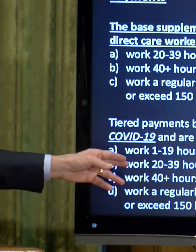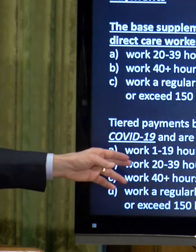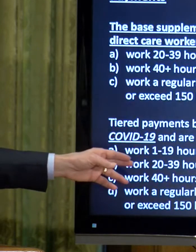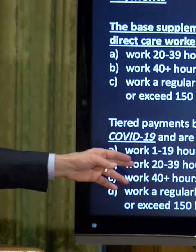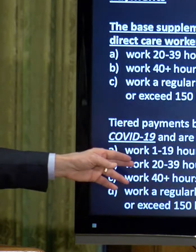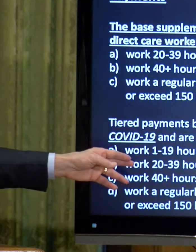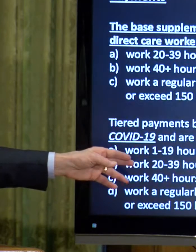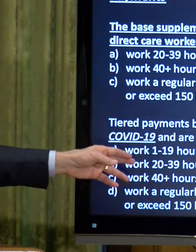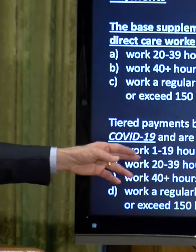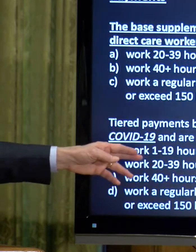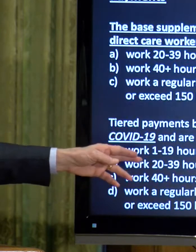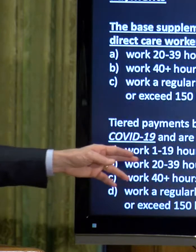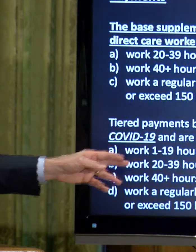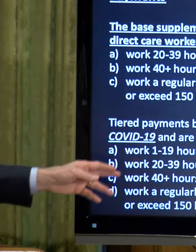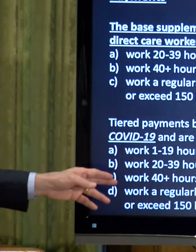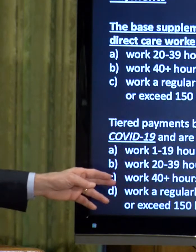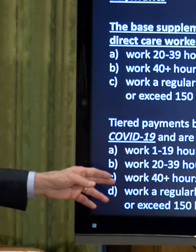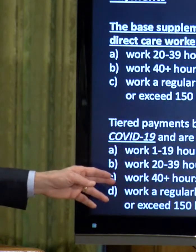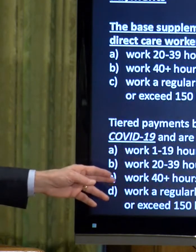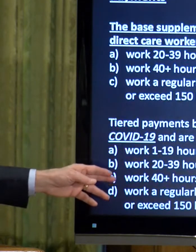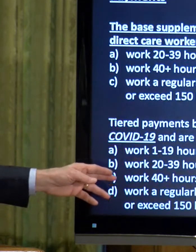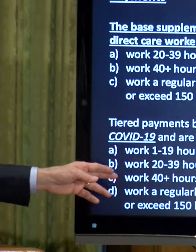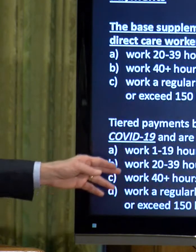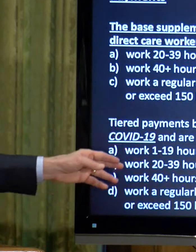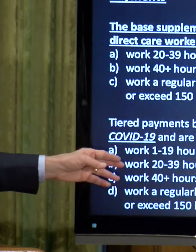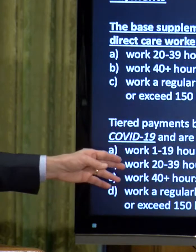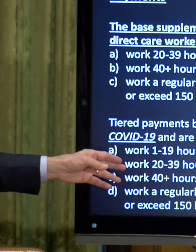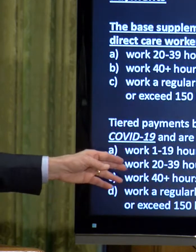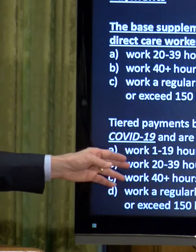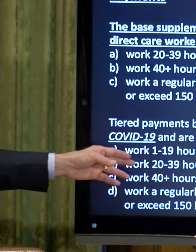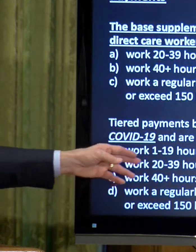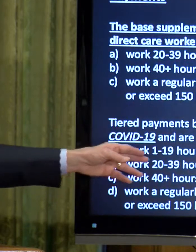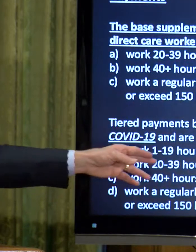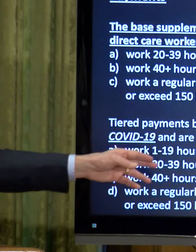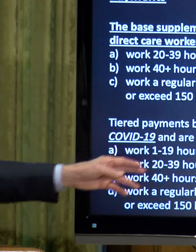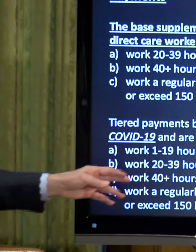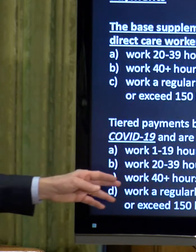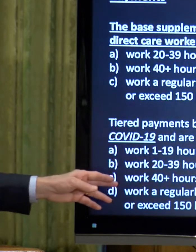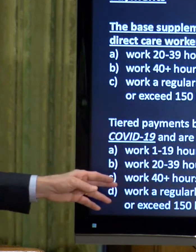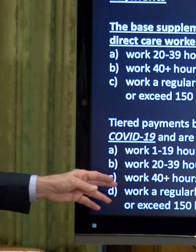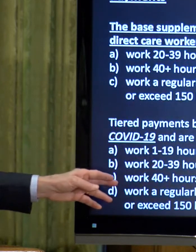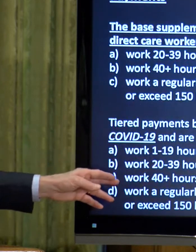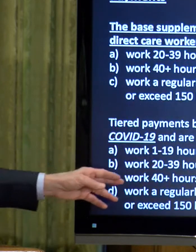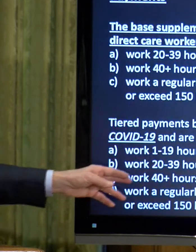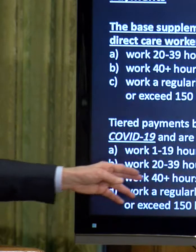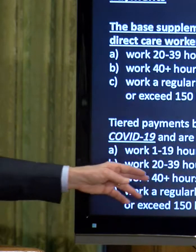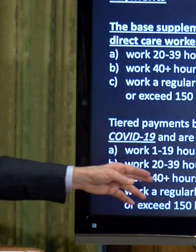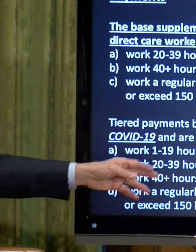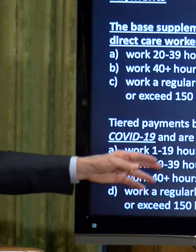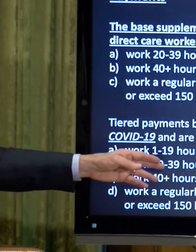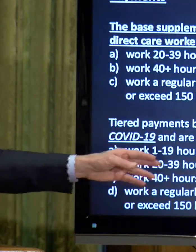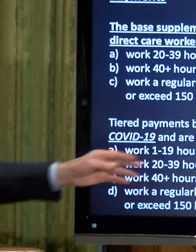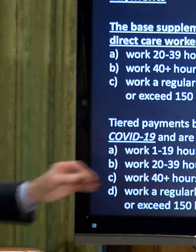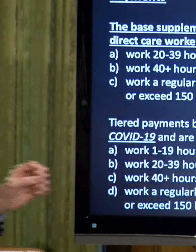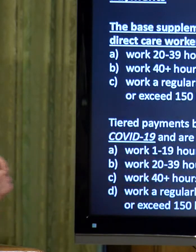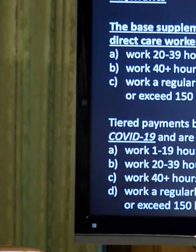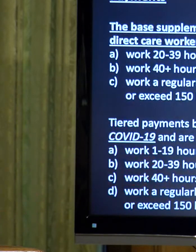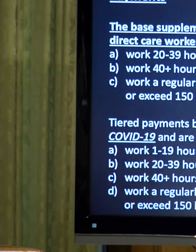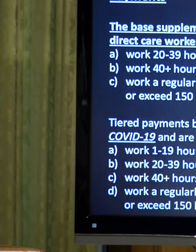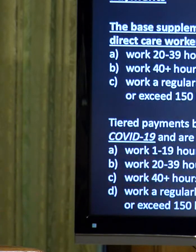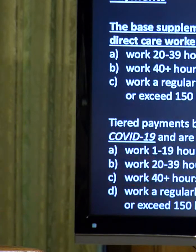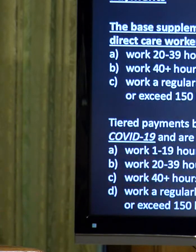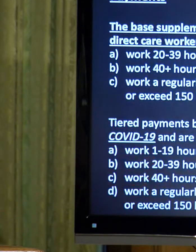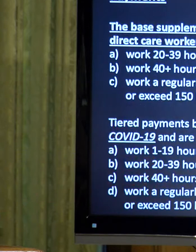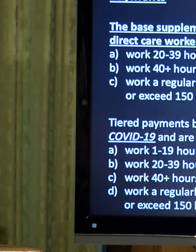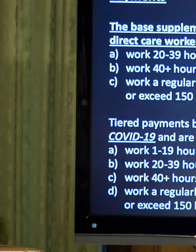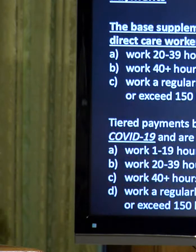week, and then it'll be increased at $250 a week if you're working 20 to 39 hours, 40 plus hours is $500